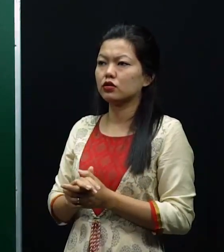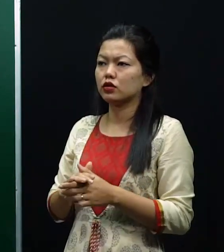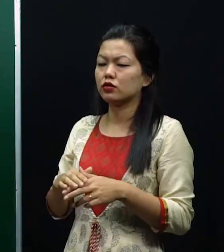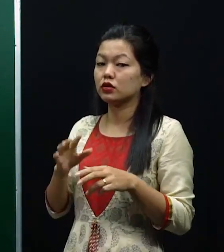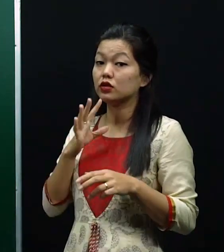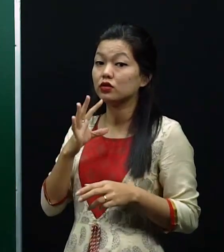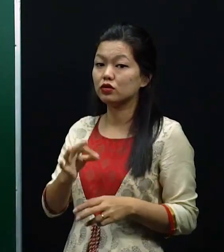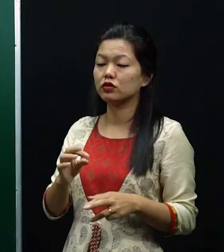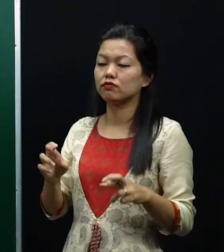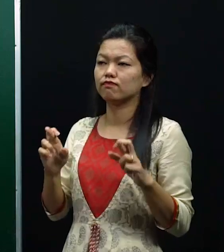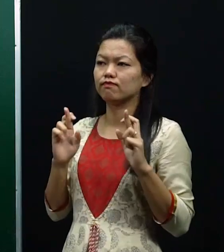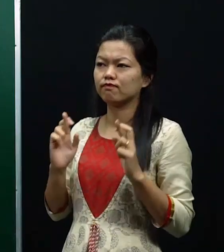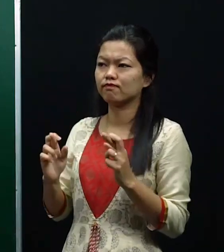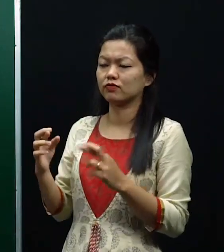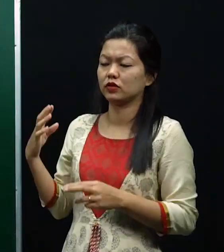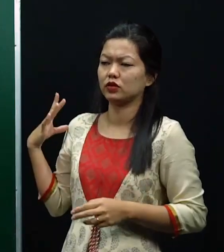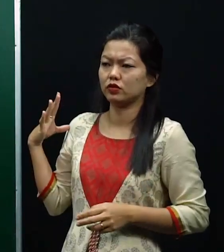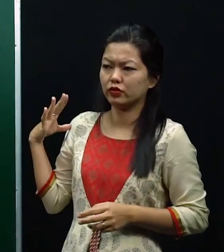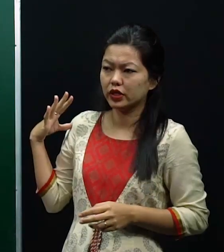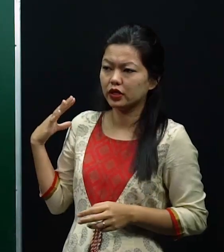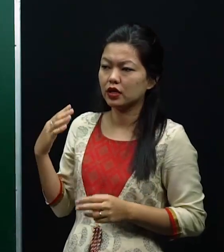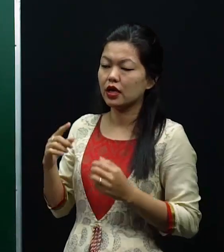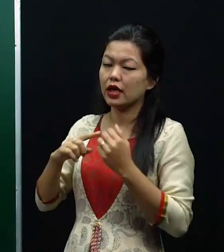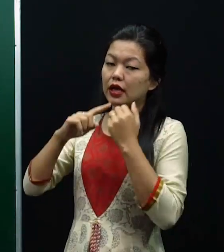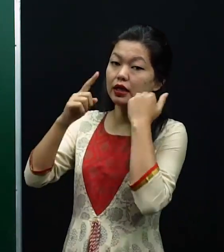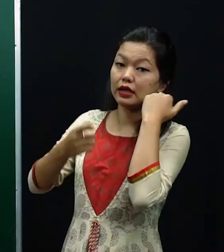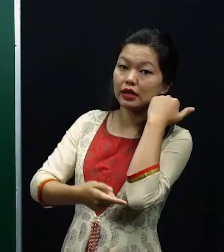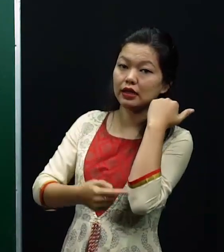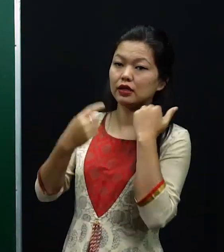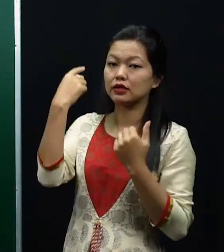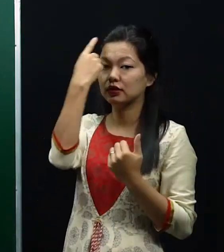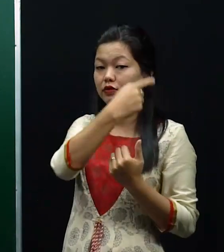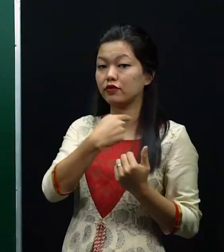own eyes the face of the person who was on the